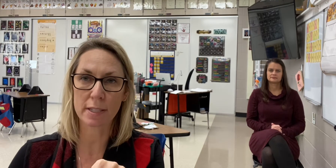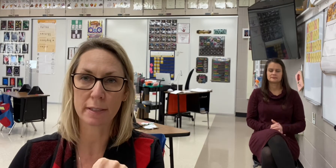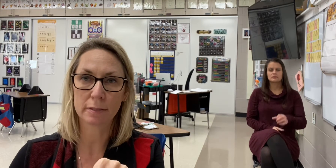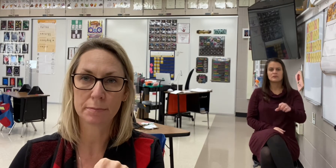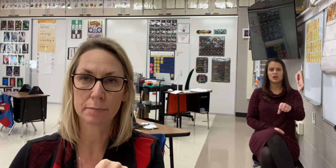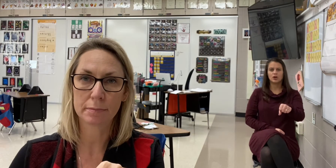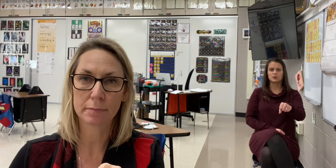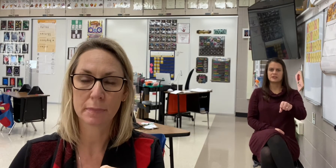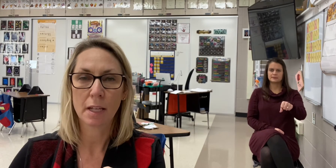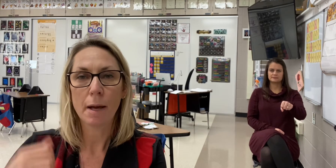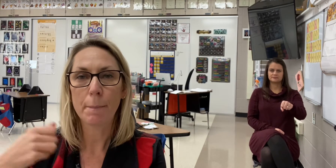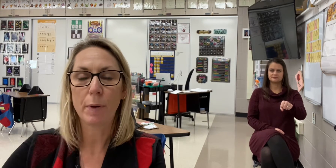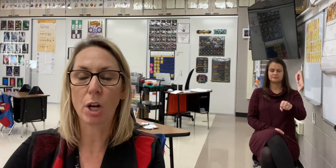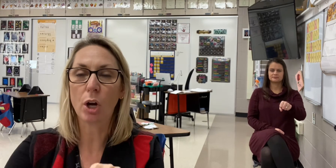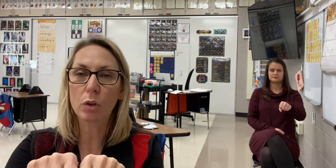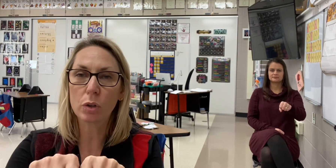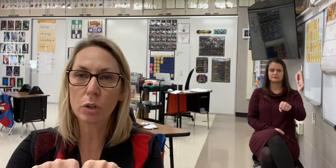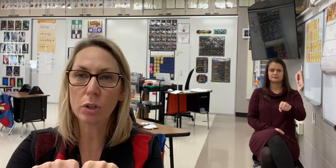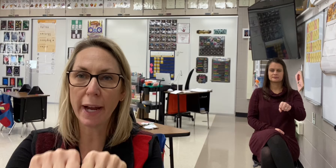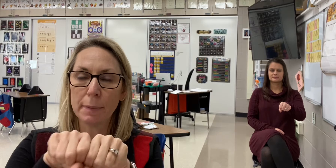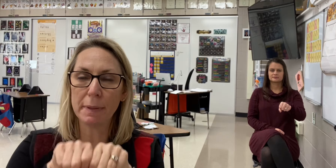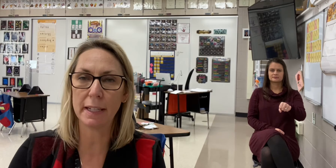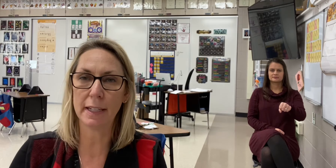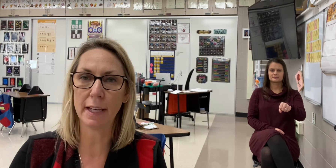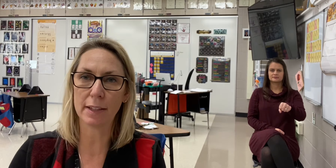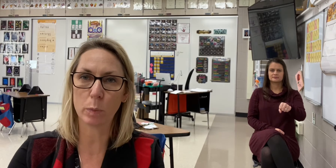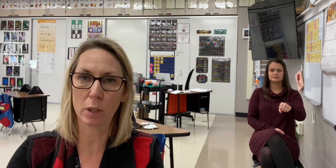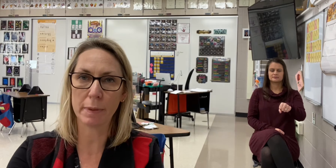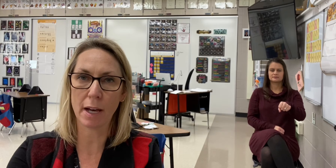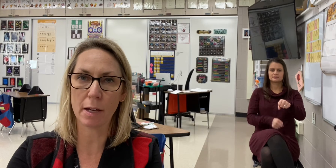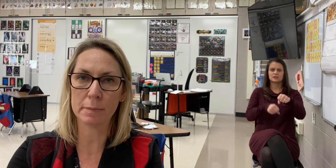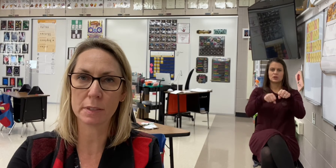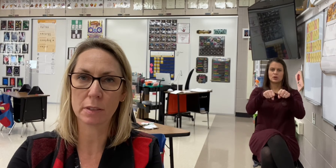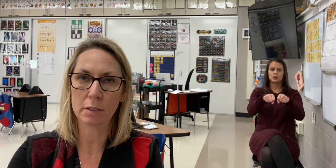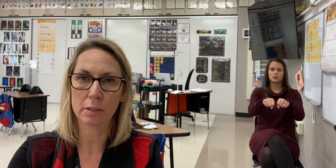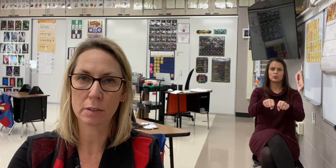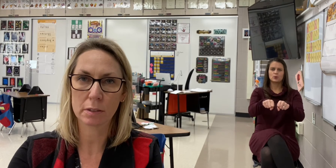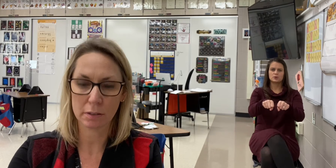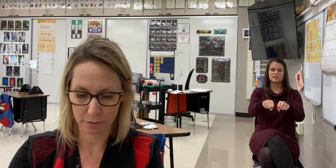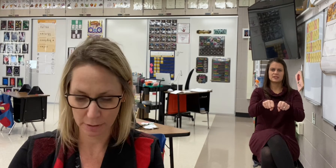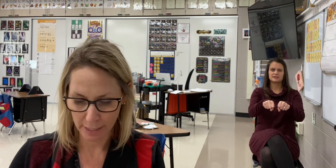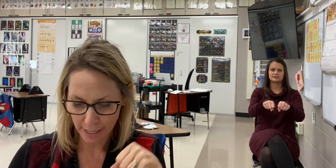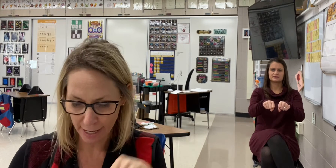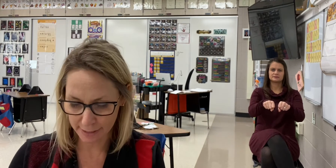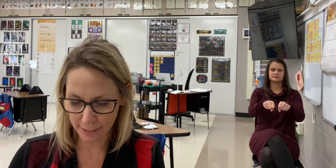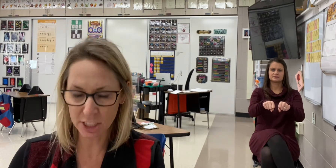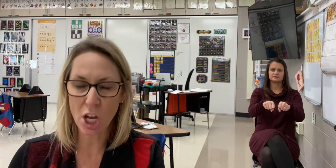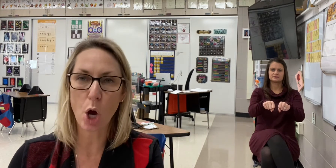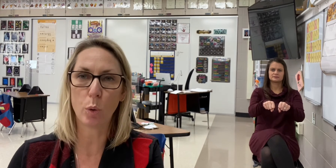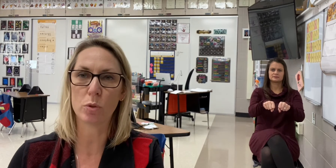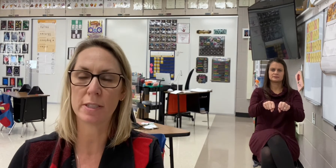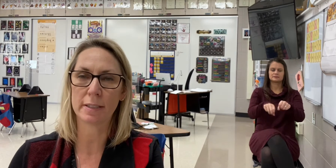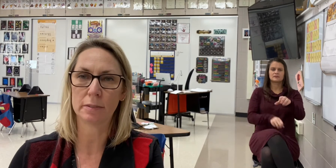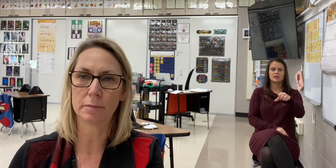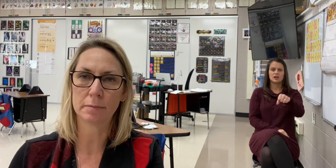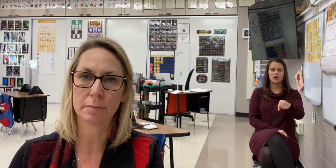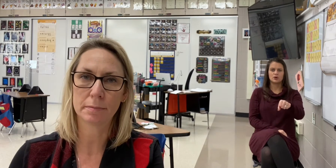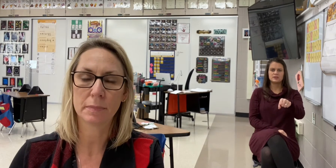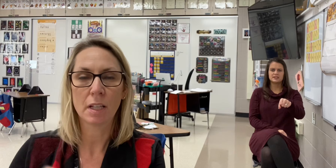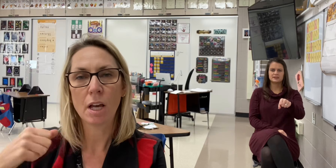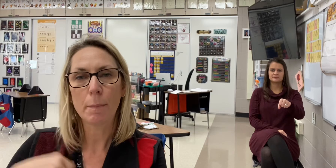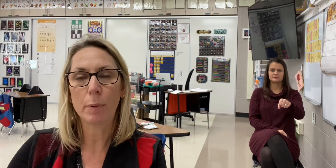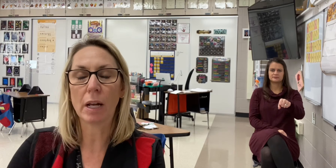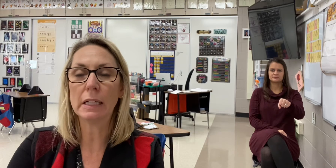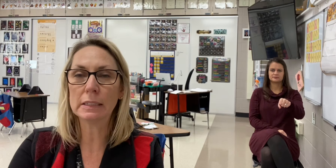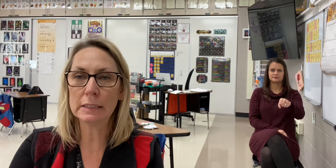oat. Oat. Put a R at the beginning and the word becomes? Wrote. Ending is oat.